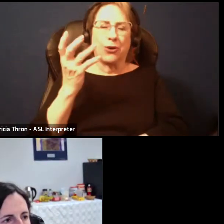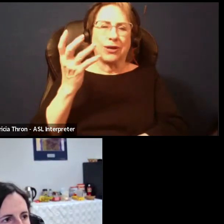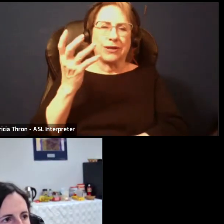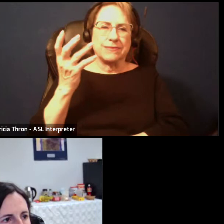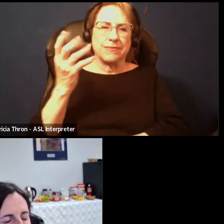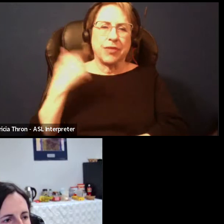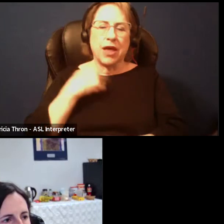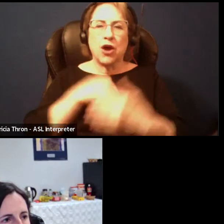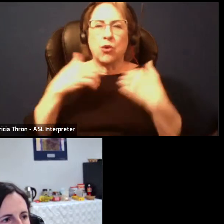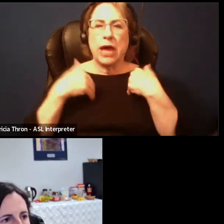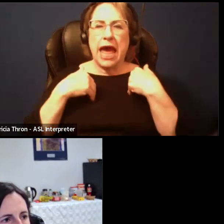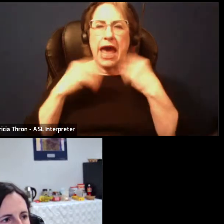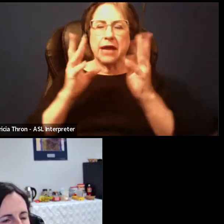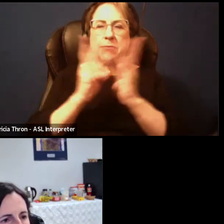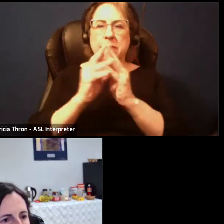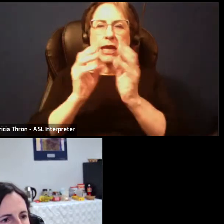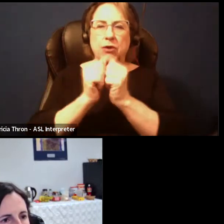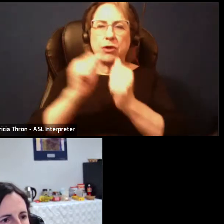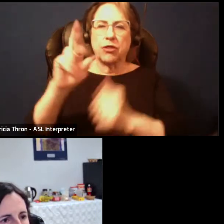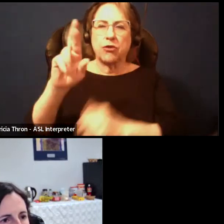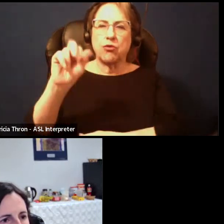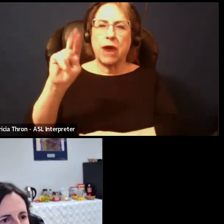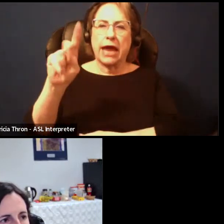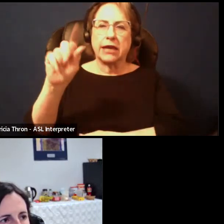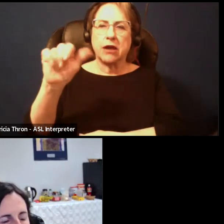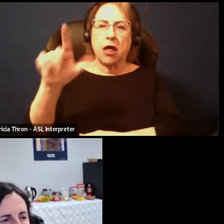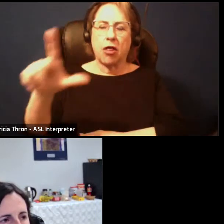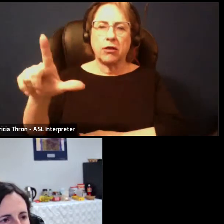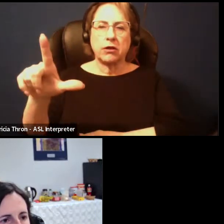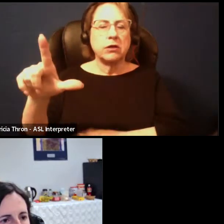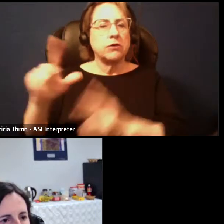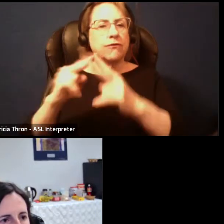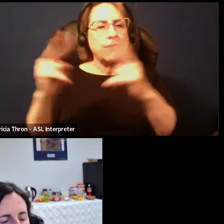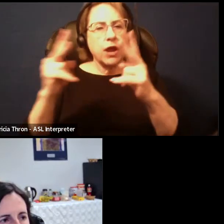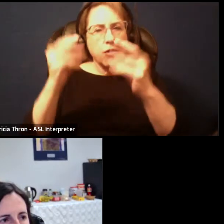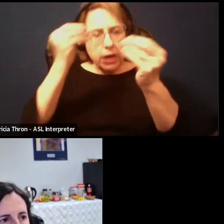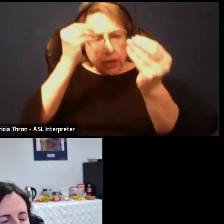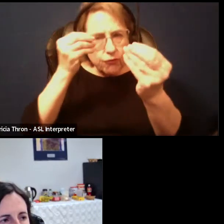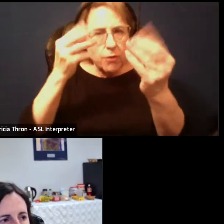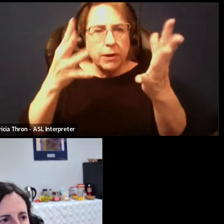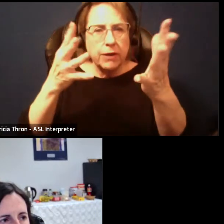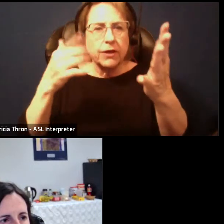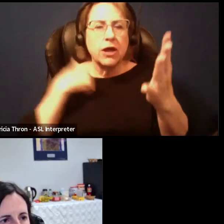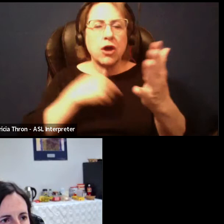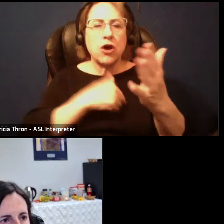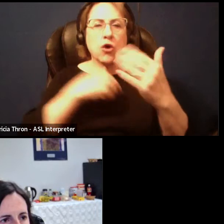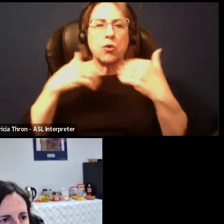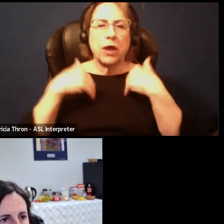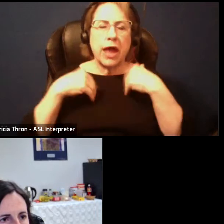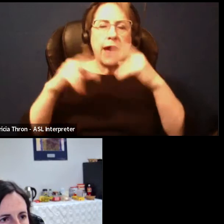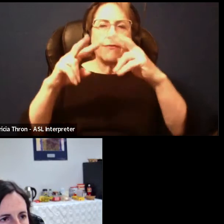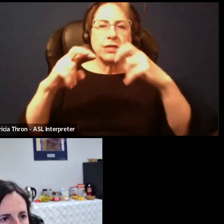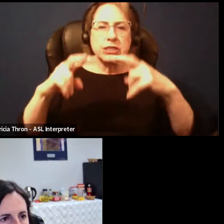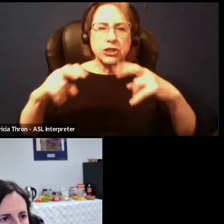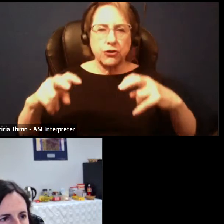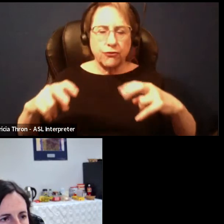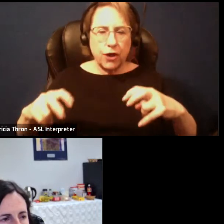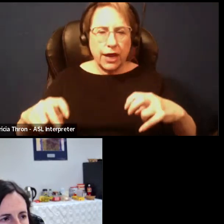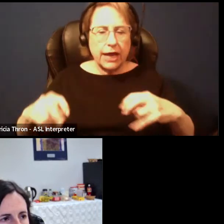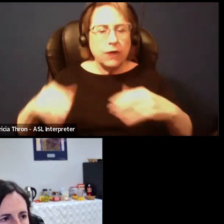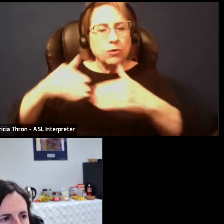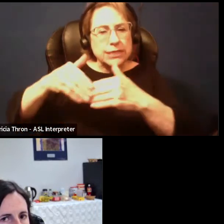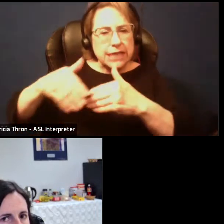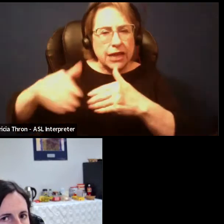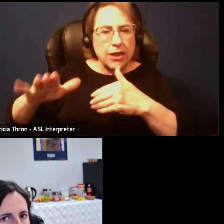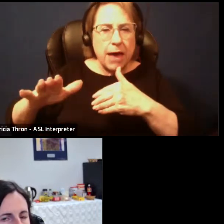with Randall that was so informative today. Our survey goes out tomorrow. We'll have the results by Wednesday. Holla, we got